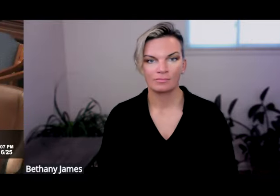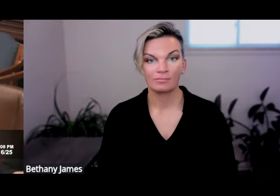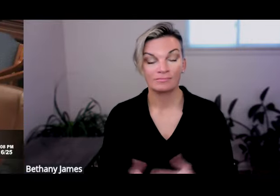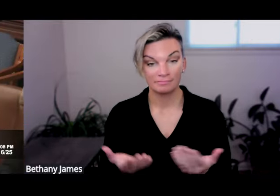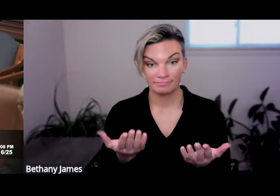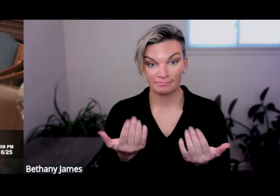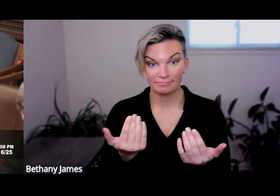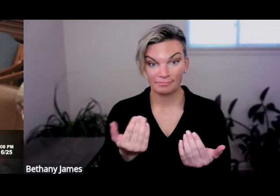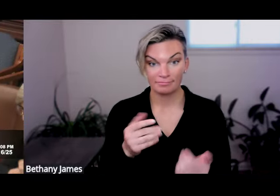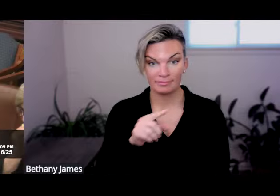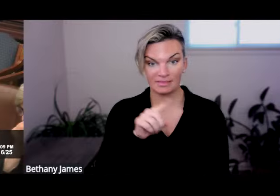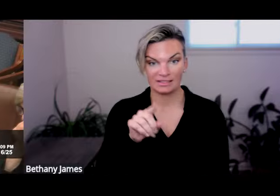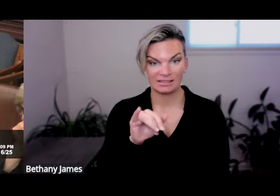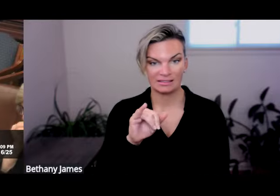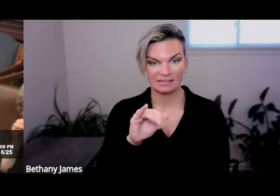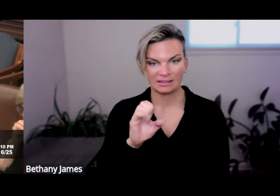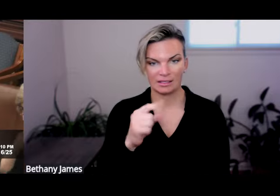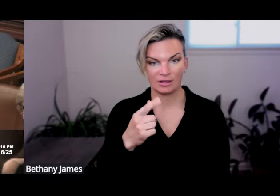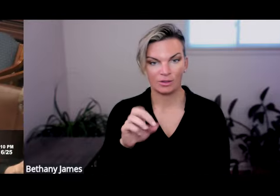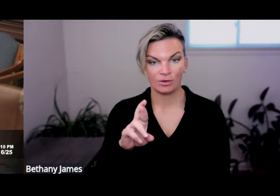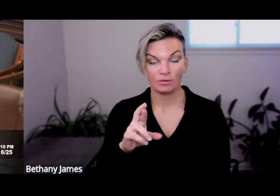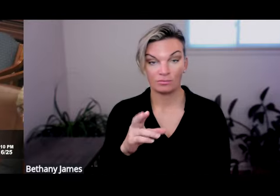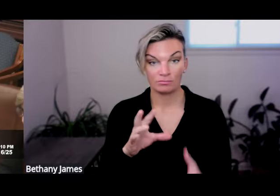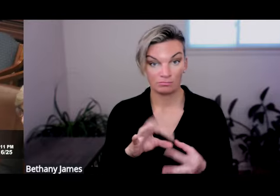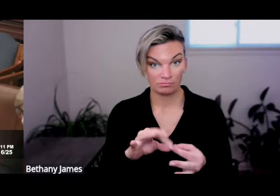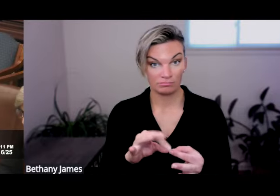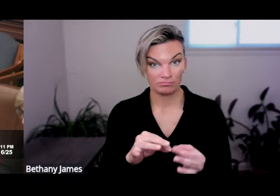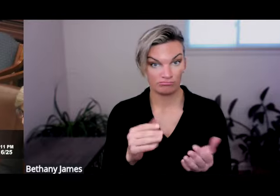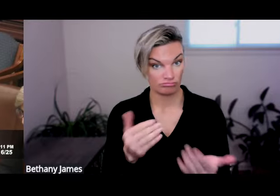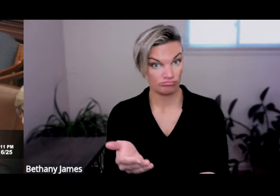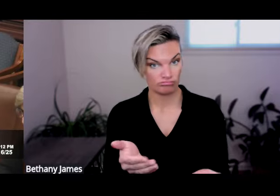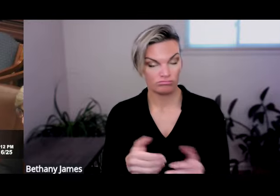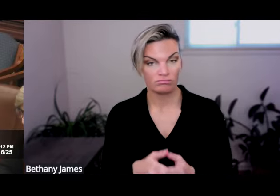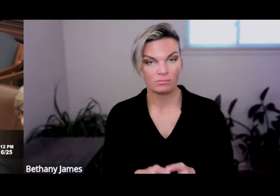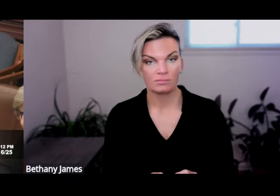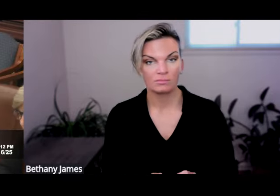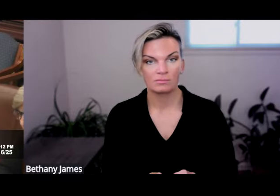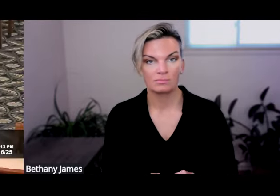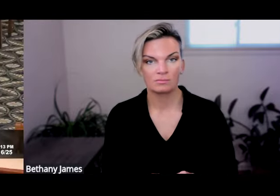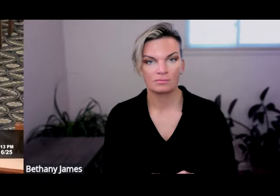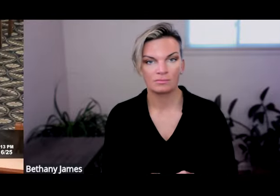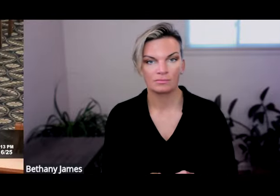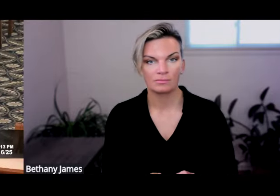speak? Go for it. Thank you. So